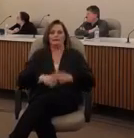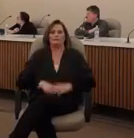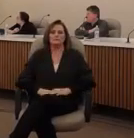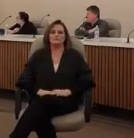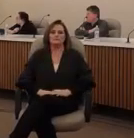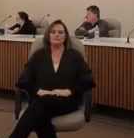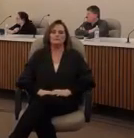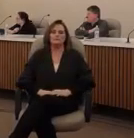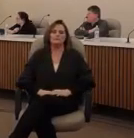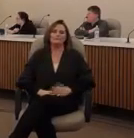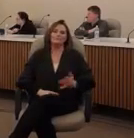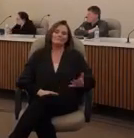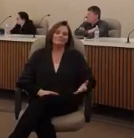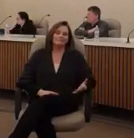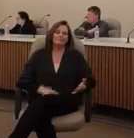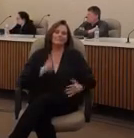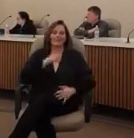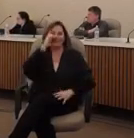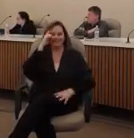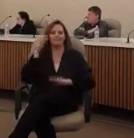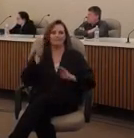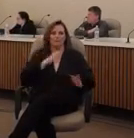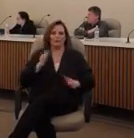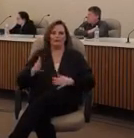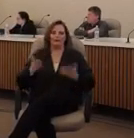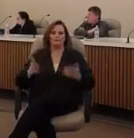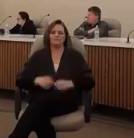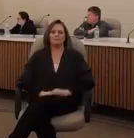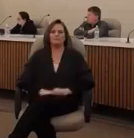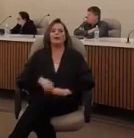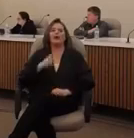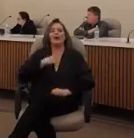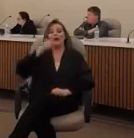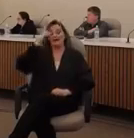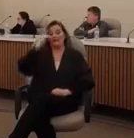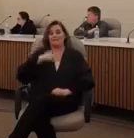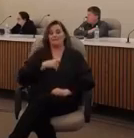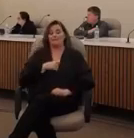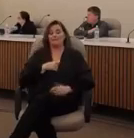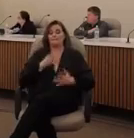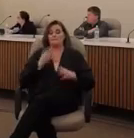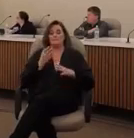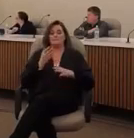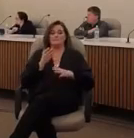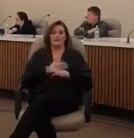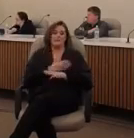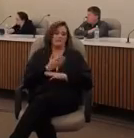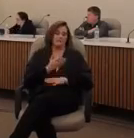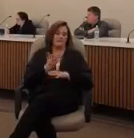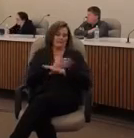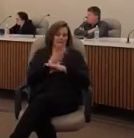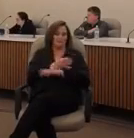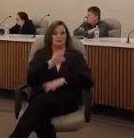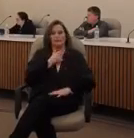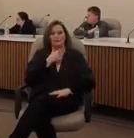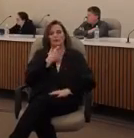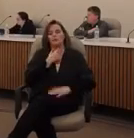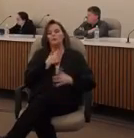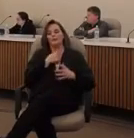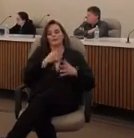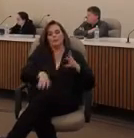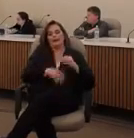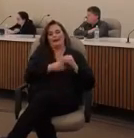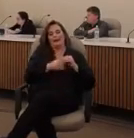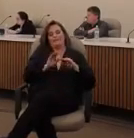that is sort of the game plan in a nutshell. I think this demolition drawing shows just some removal of some extra curbing, adding